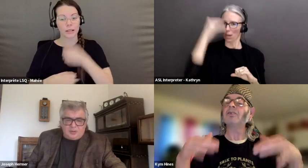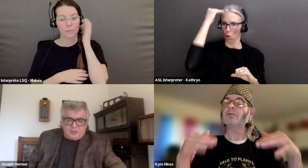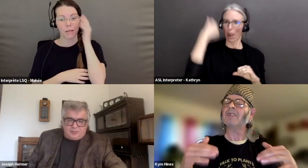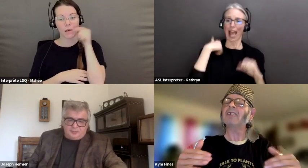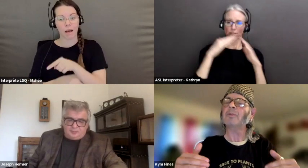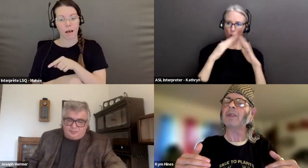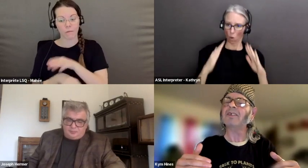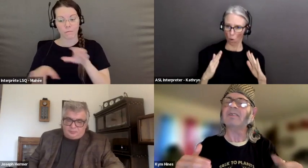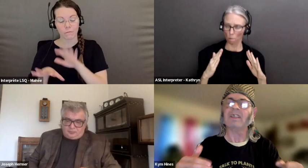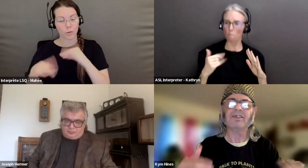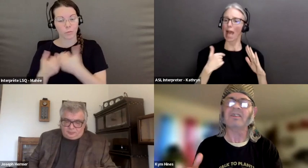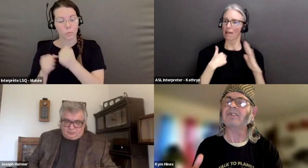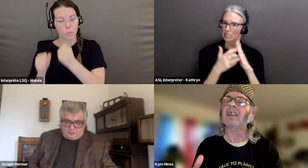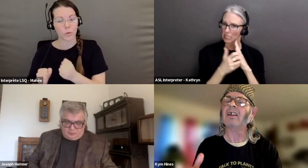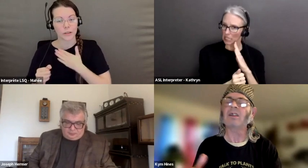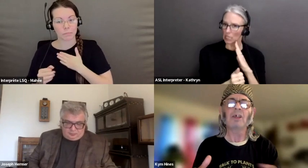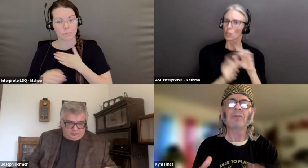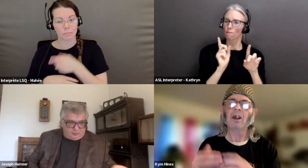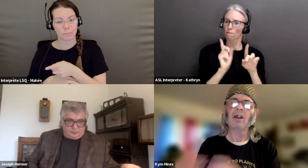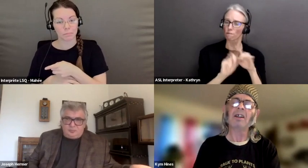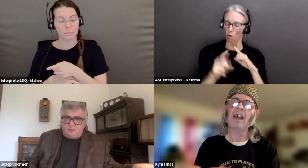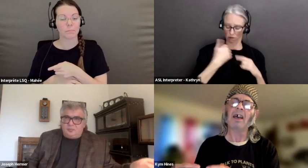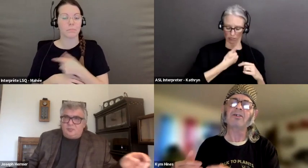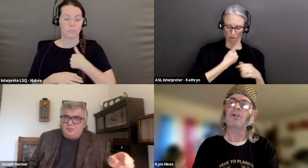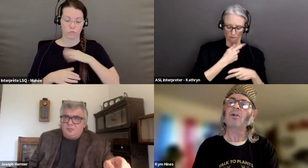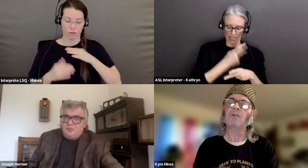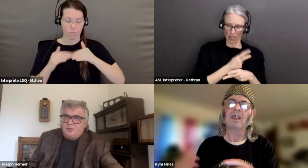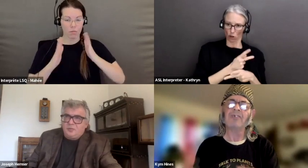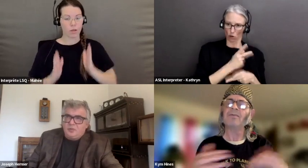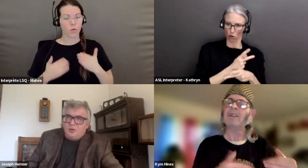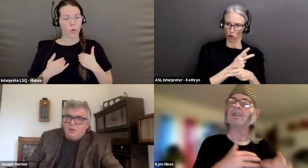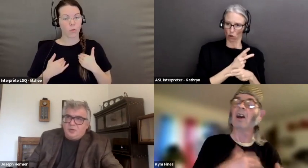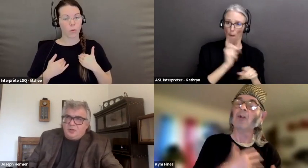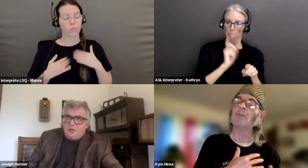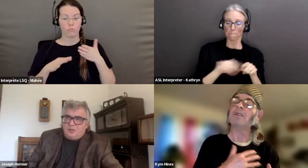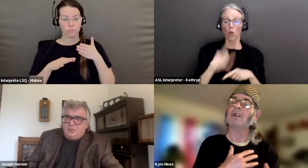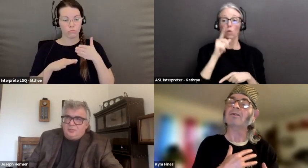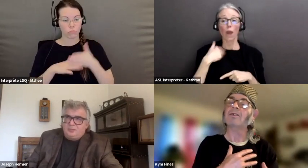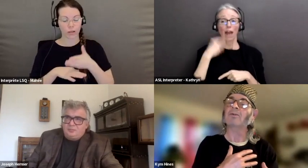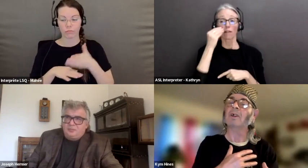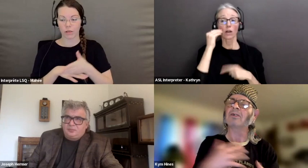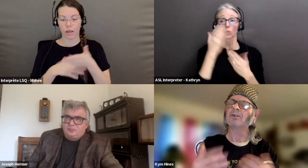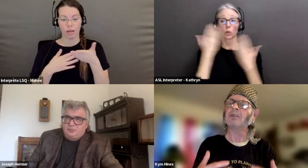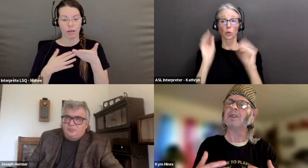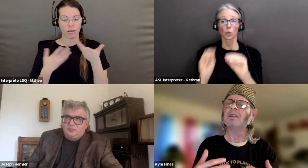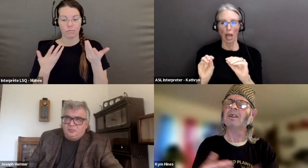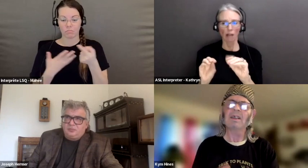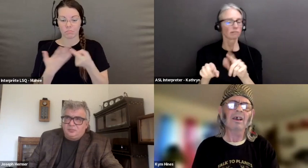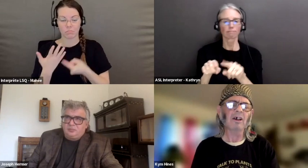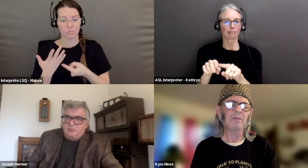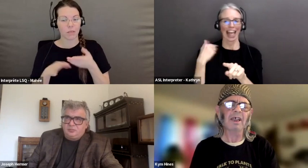do particular basic things to care, but our unhoused don't. It's affecting our mental health as well. Do you know what I